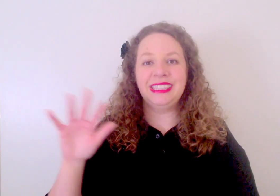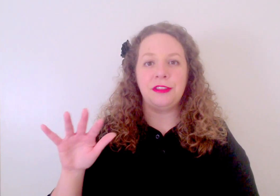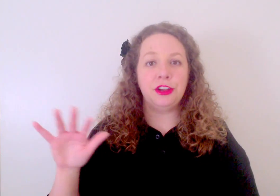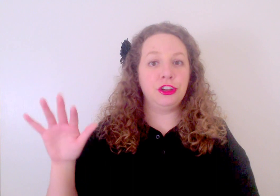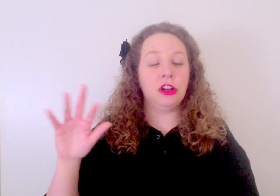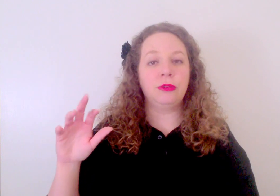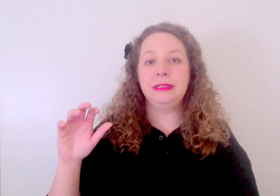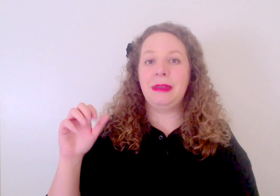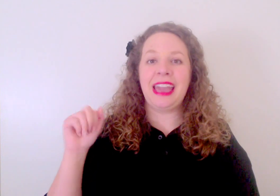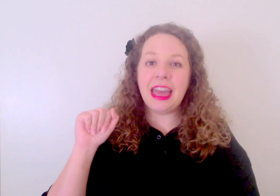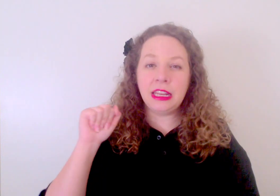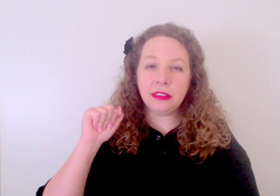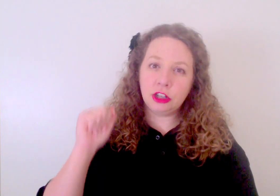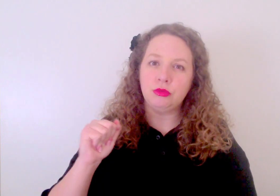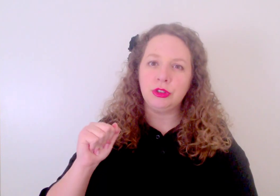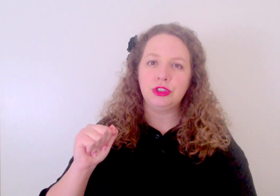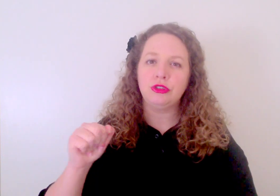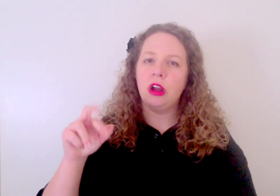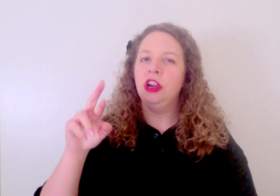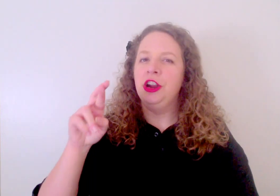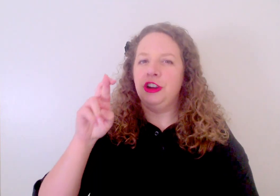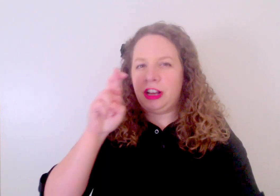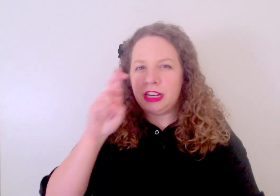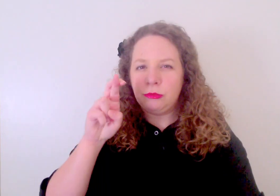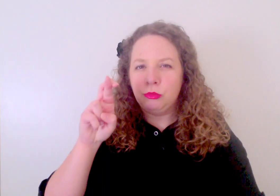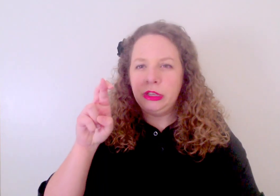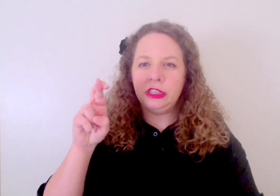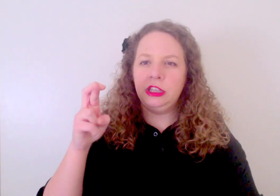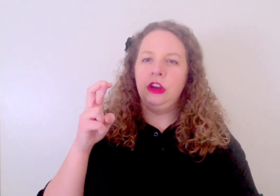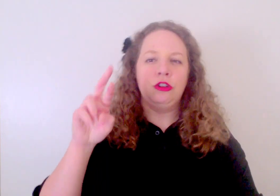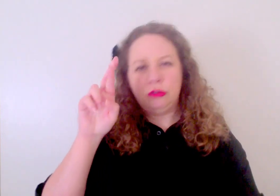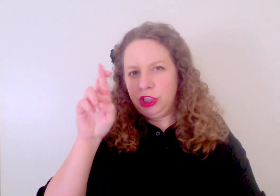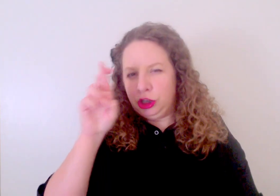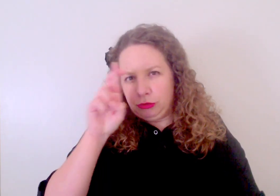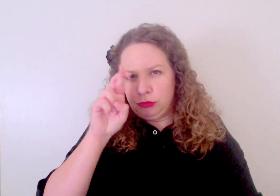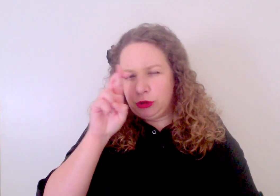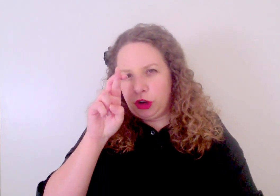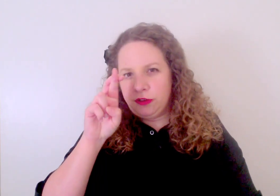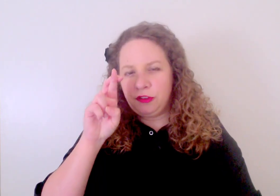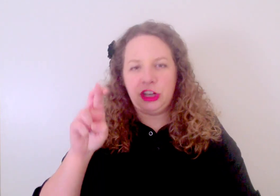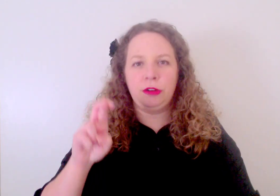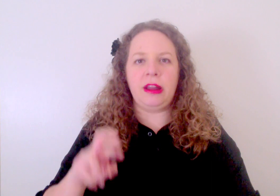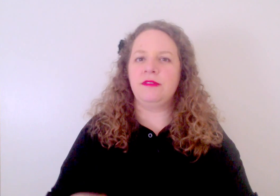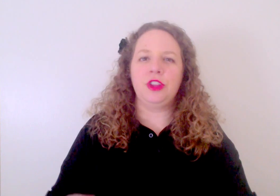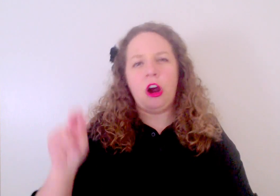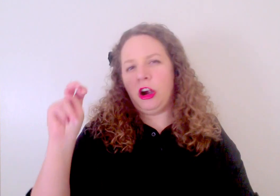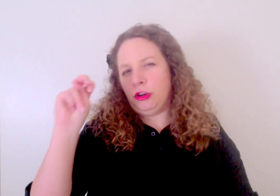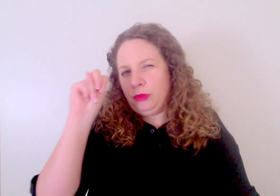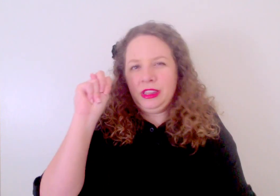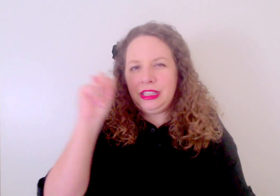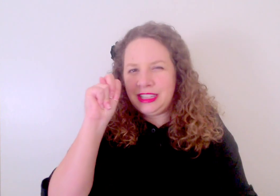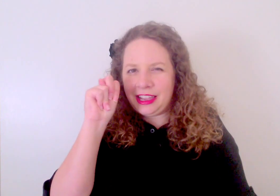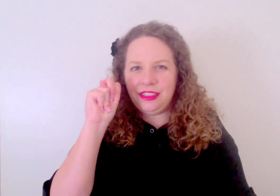together. You're not going to make any letters real strong. You're not going to really, curve your finger around for the R or really tuck in the